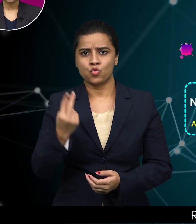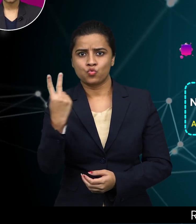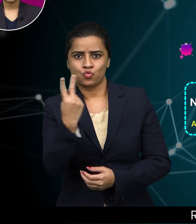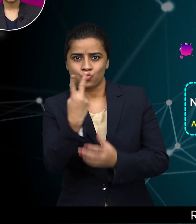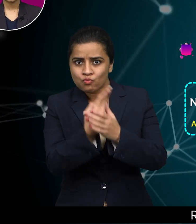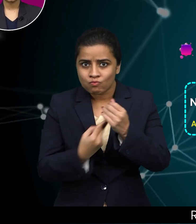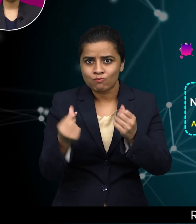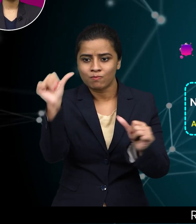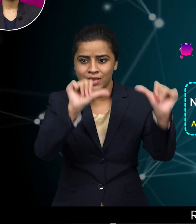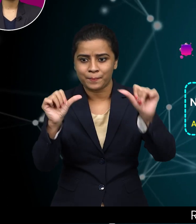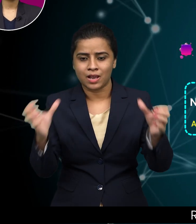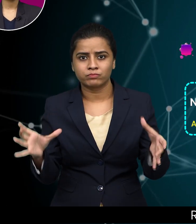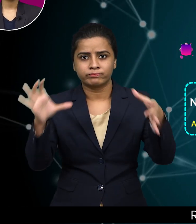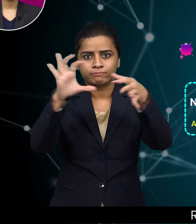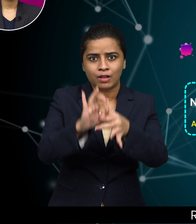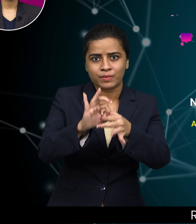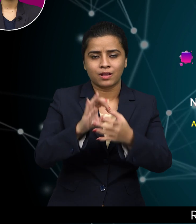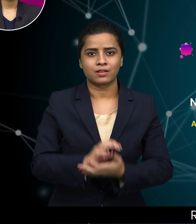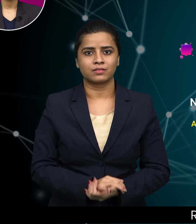reactants,